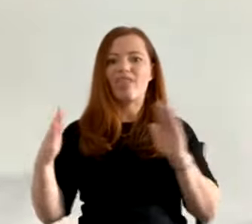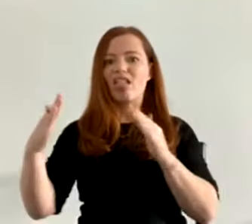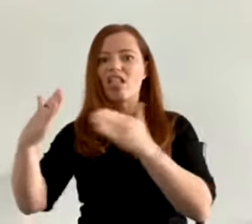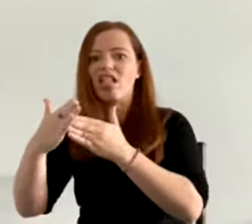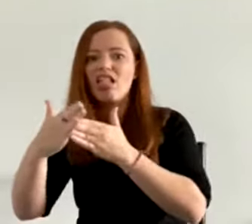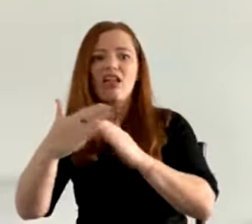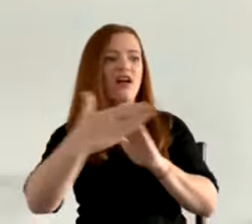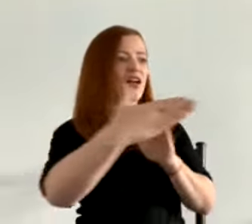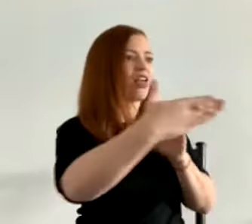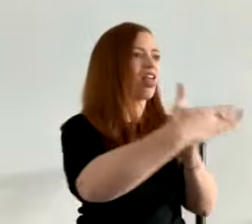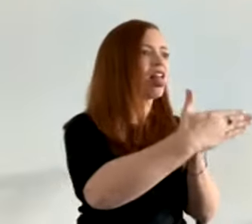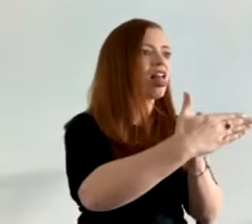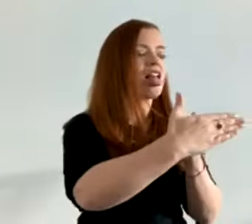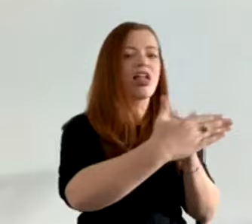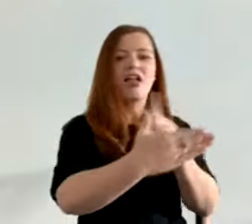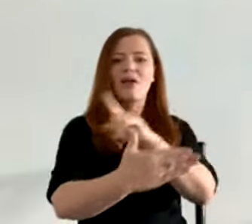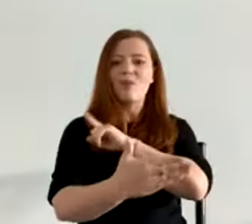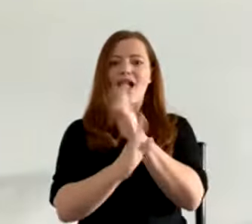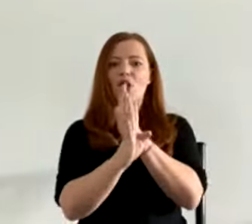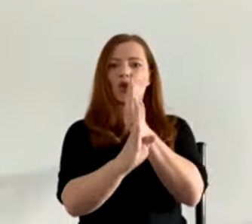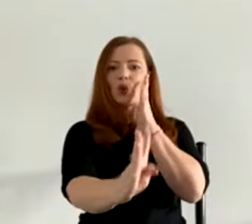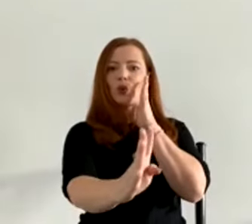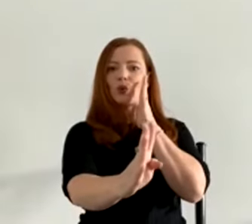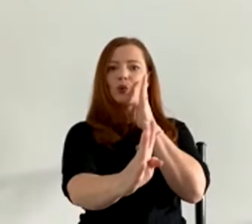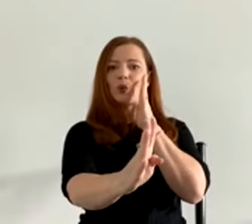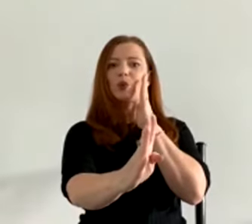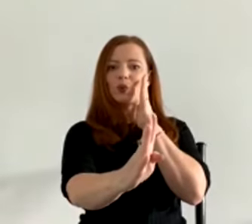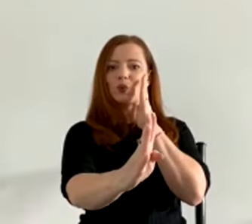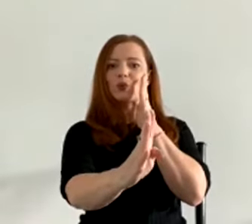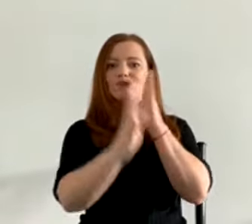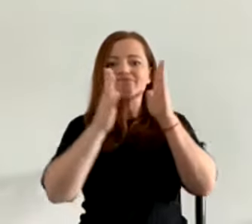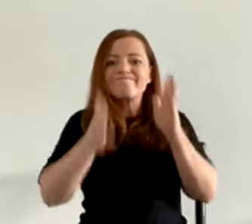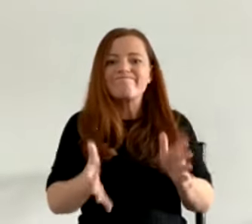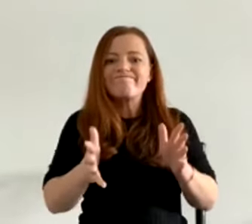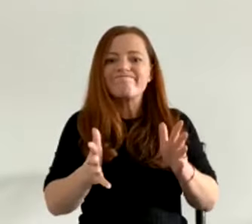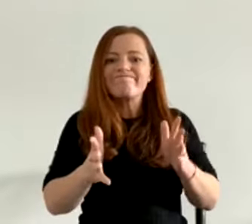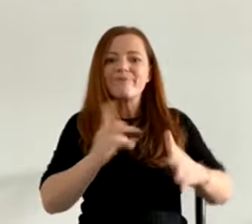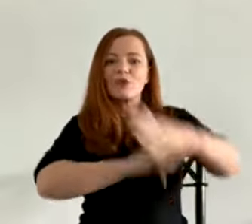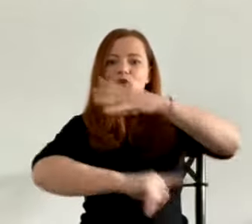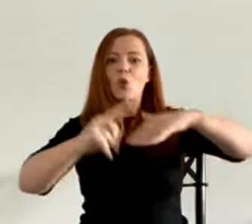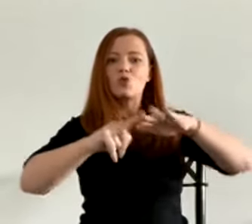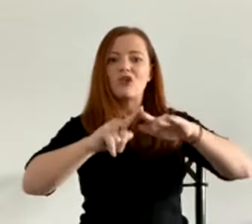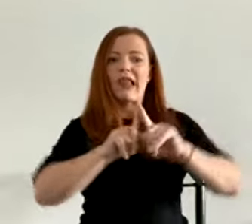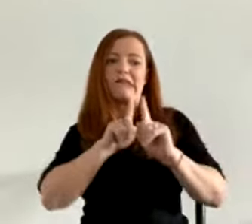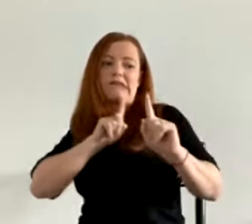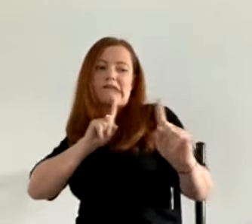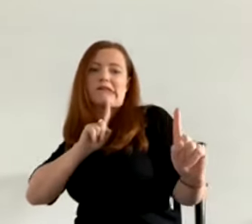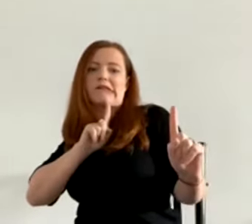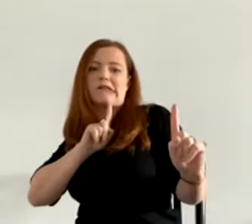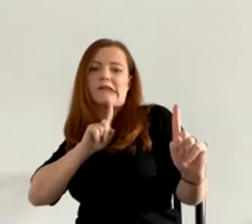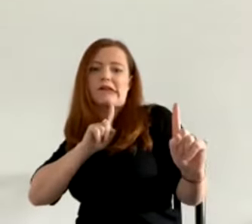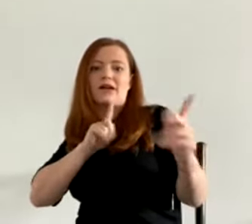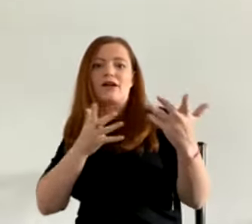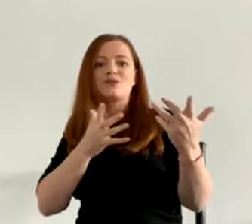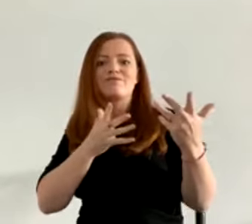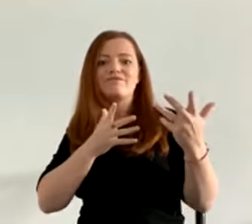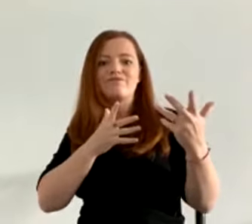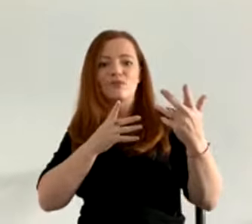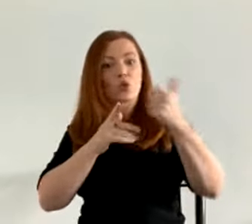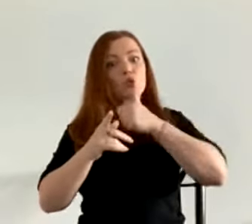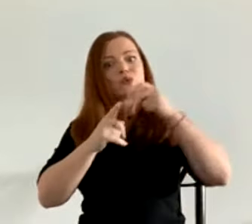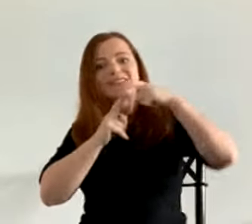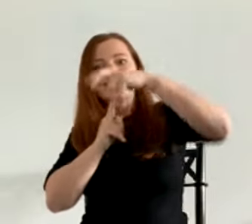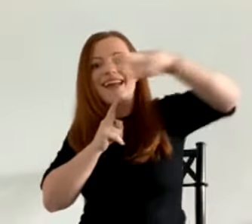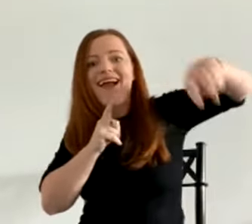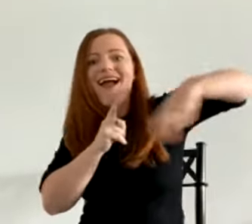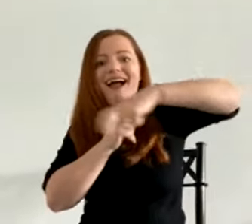the queues from being socially distant have kind of wind themselves downstairs and steps and over